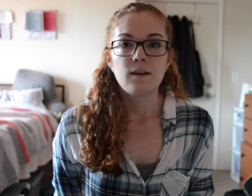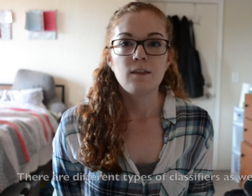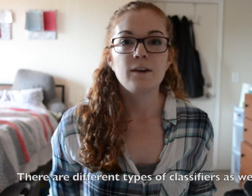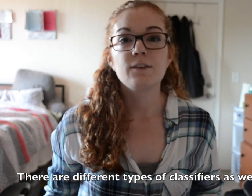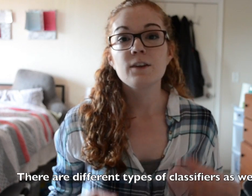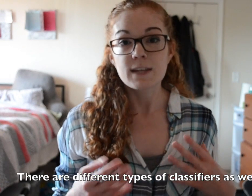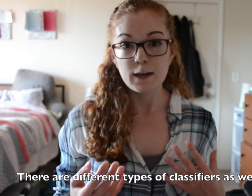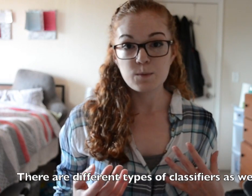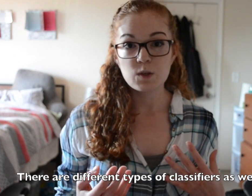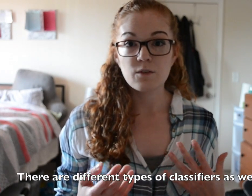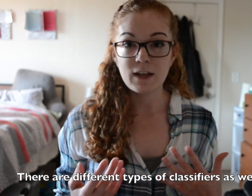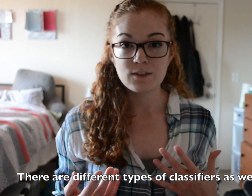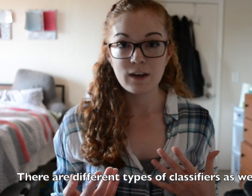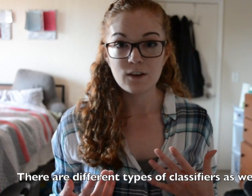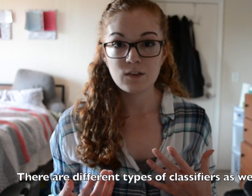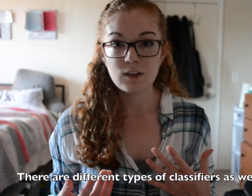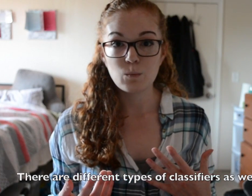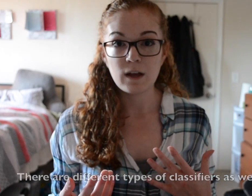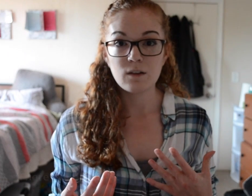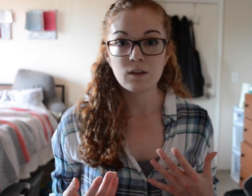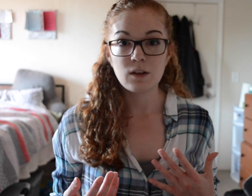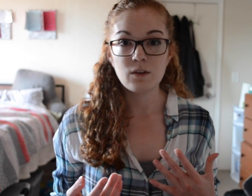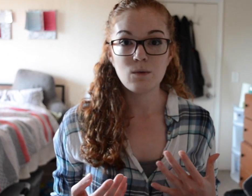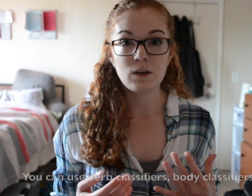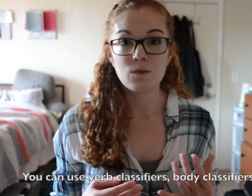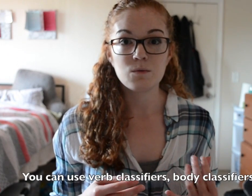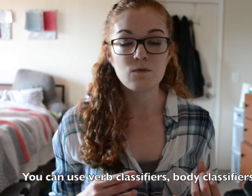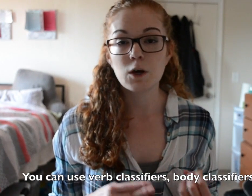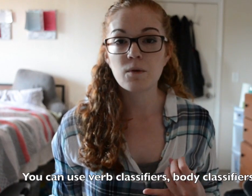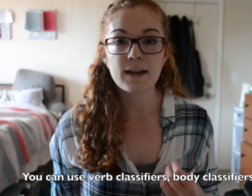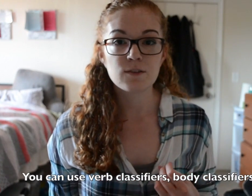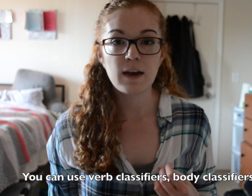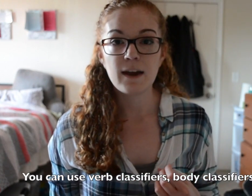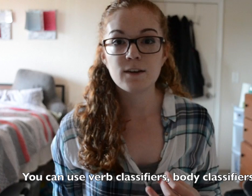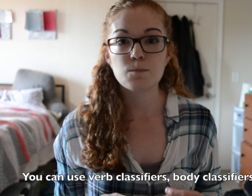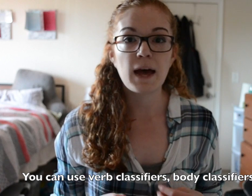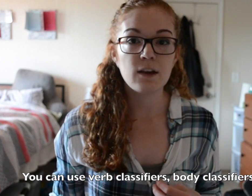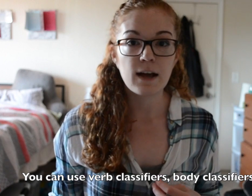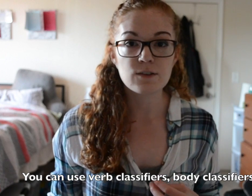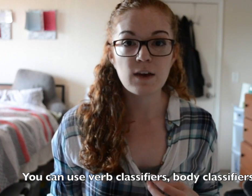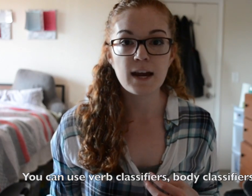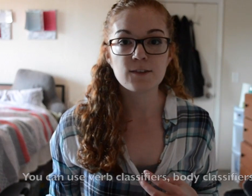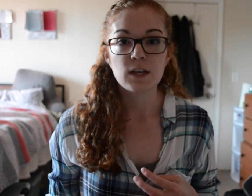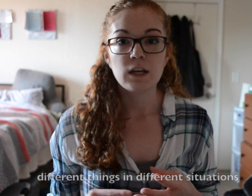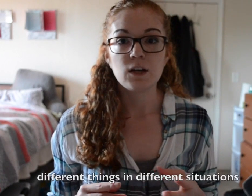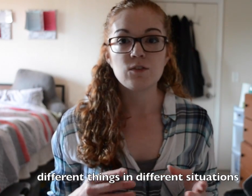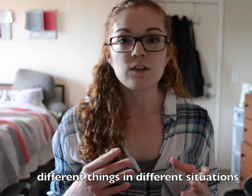There are different types of classifiers as well. You can use verb classifiers, body classifiers. There's